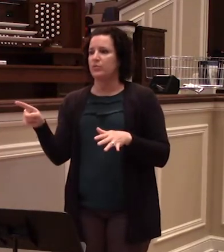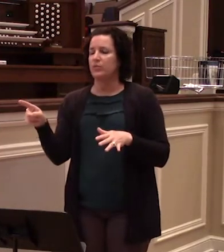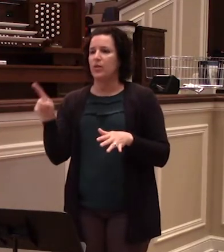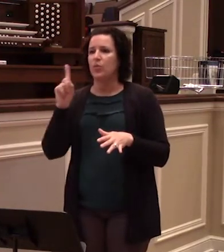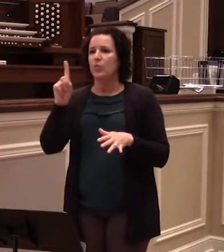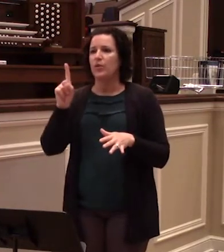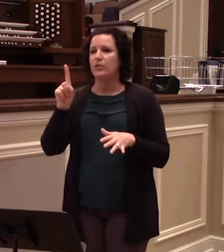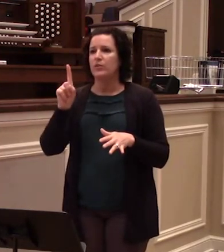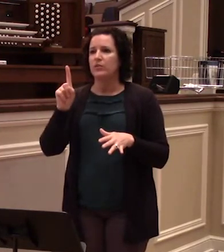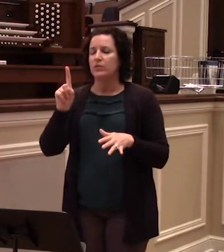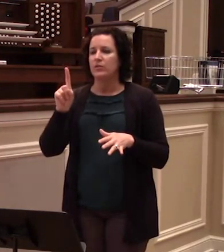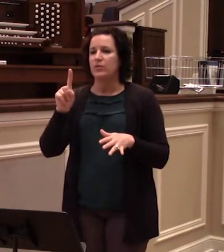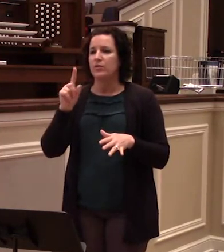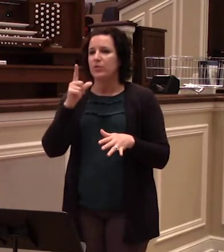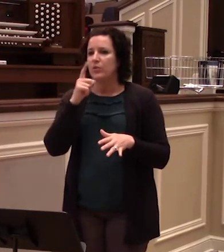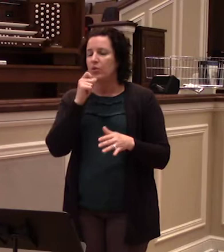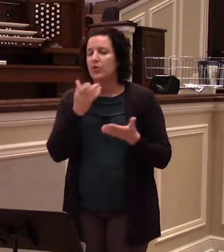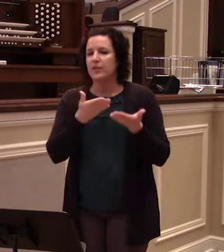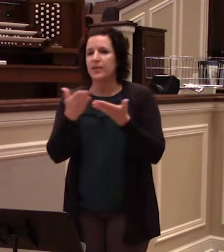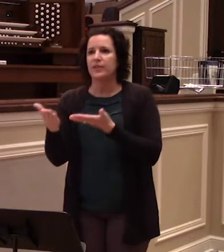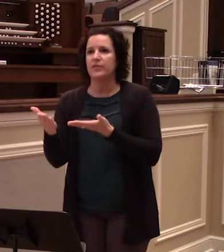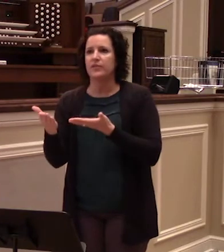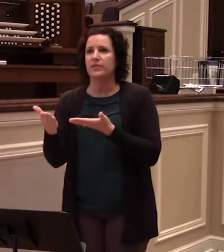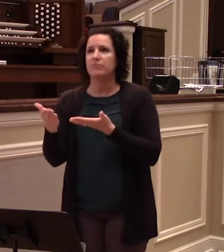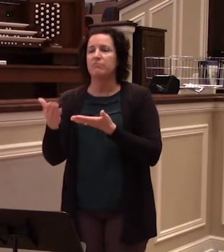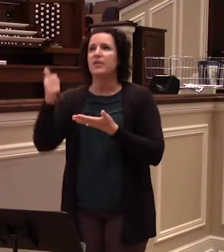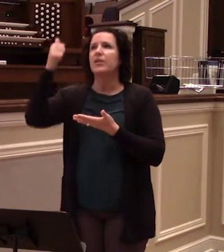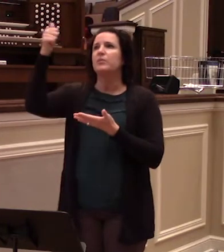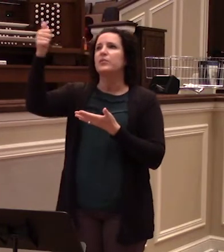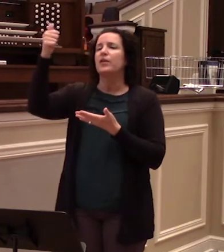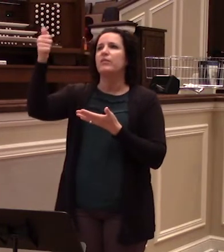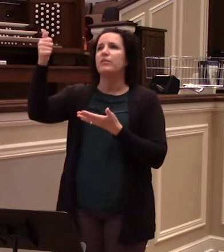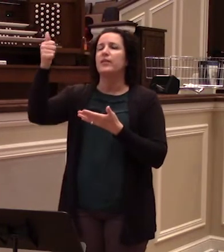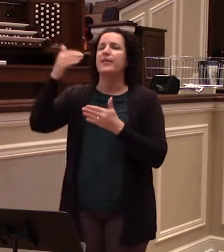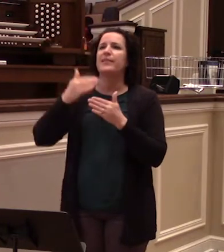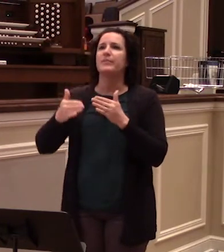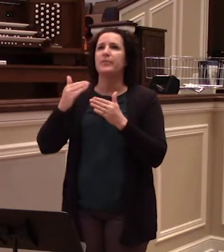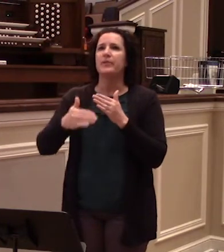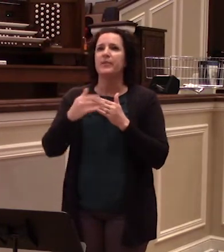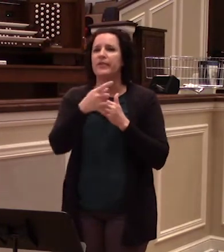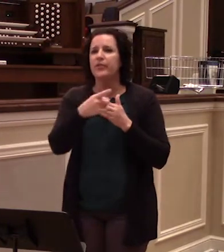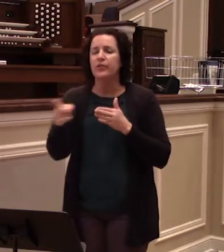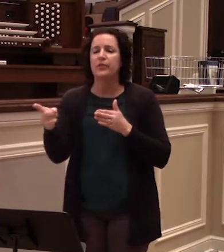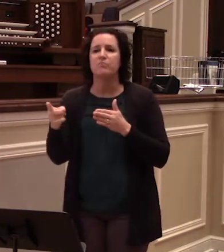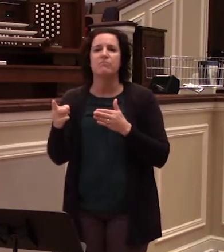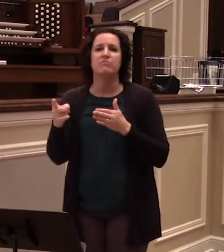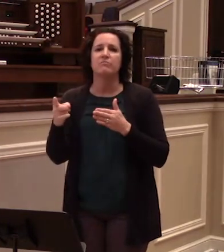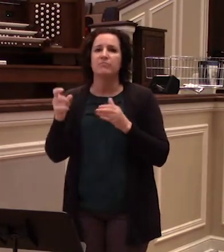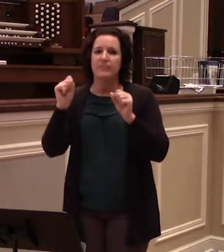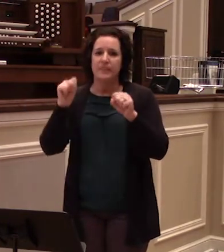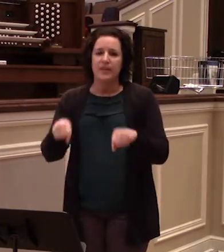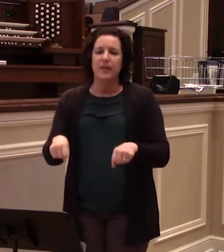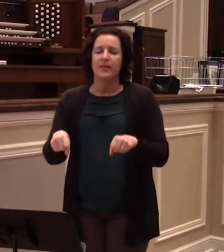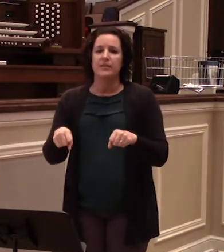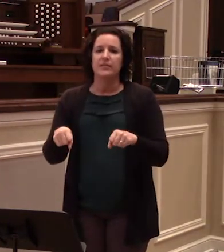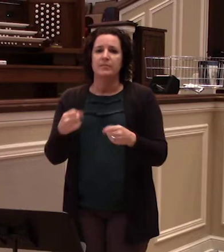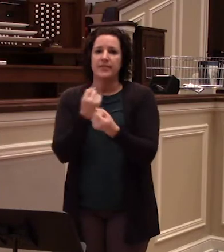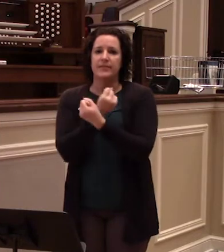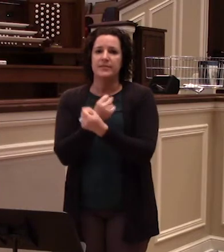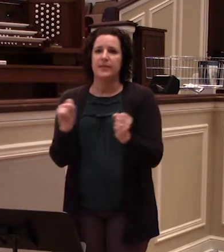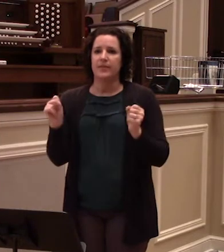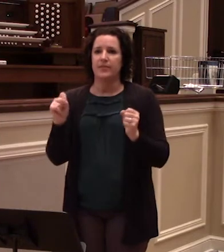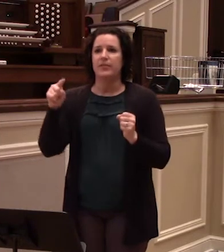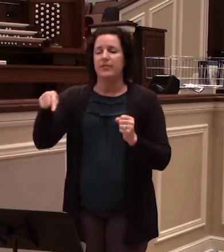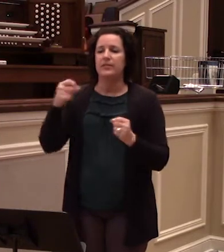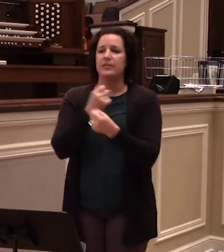one who gives himself completely that you might be saved. This is love. This is what God's